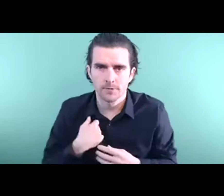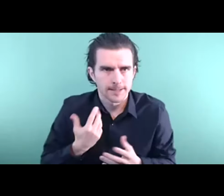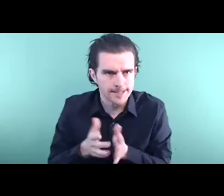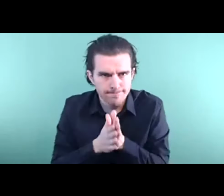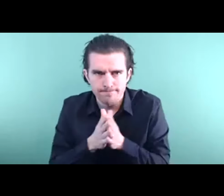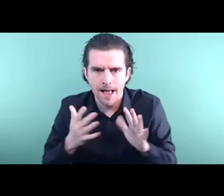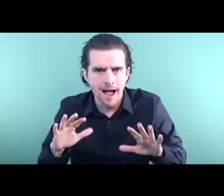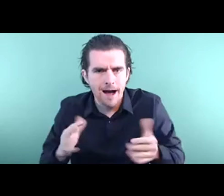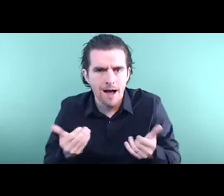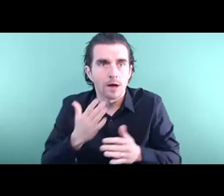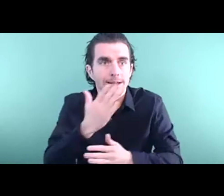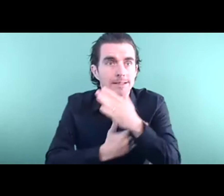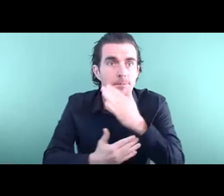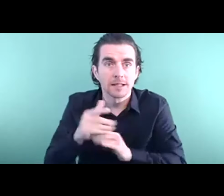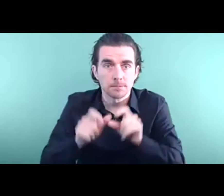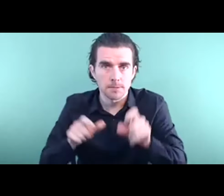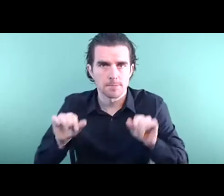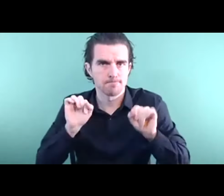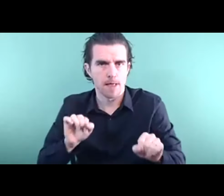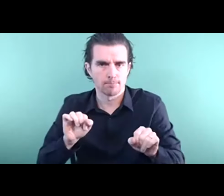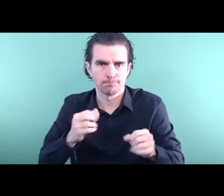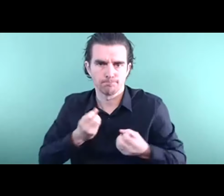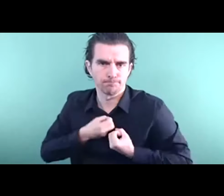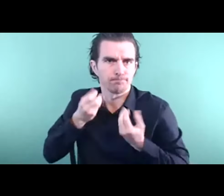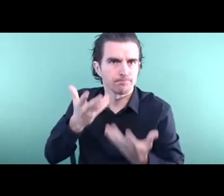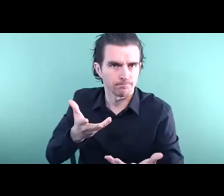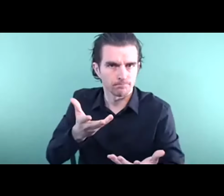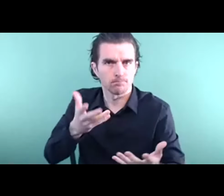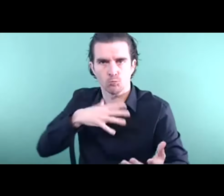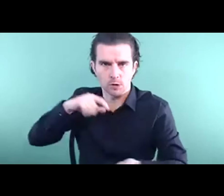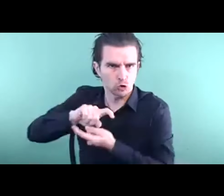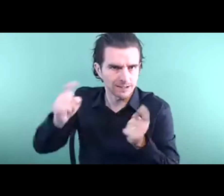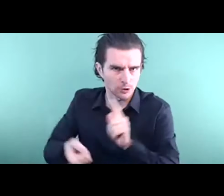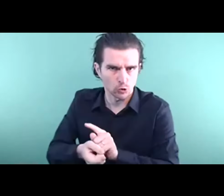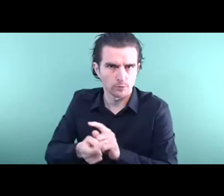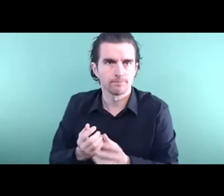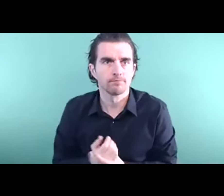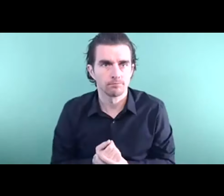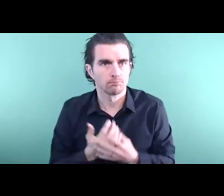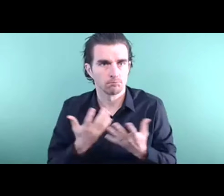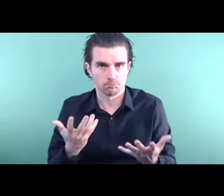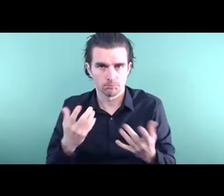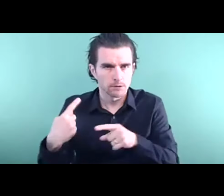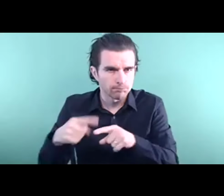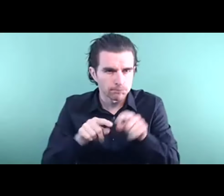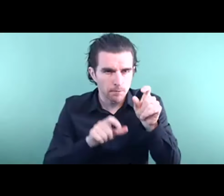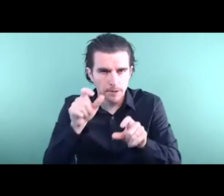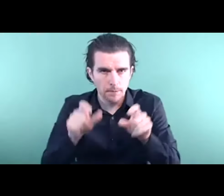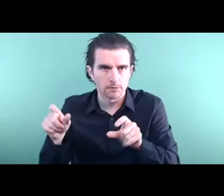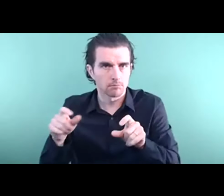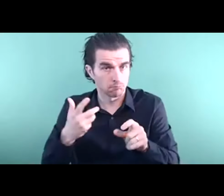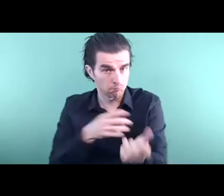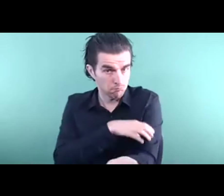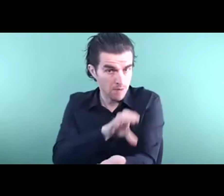So those all relate to today's discussions, and we'll be hearing more from our panelists about, as Mark mentioned, how